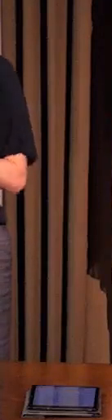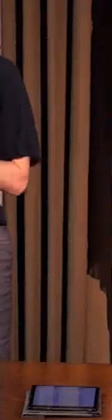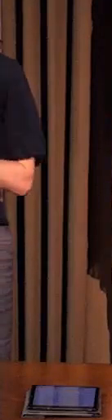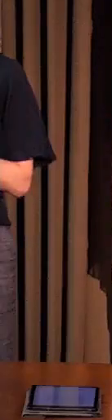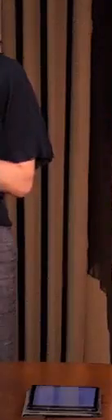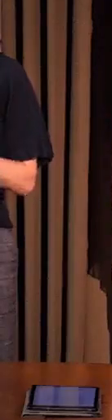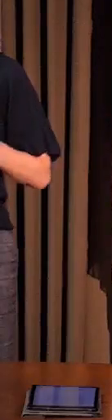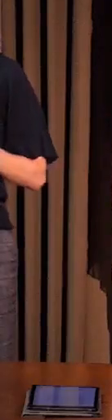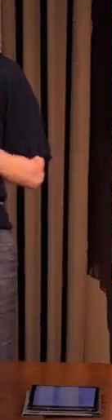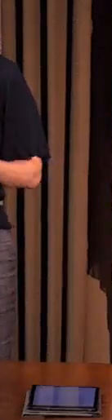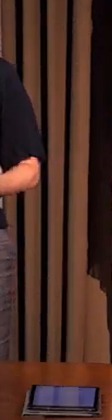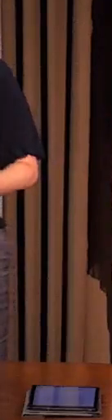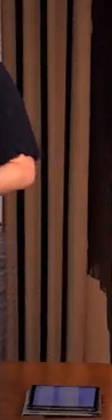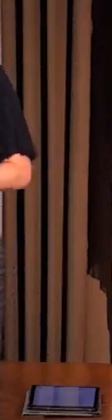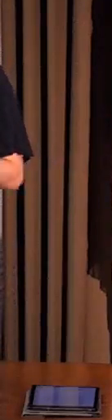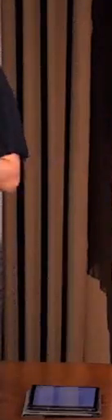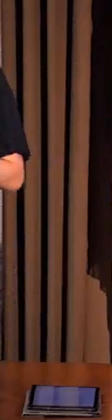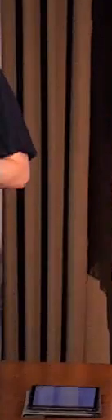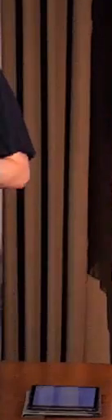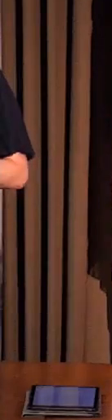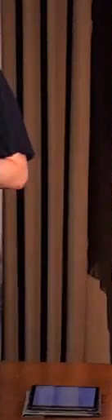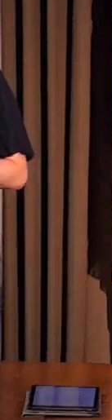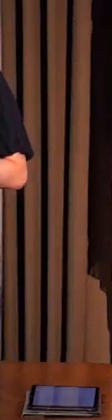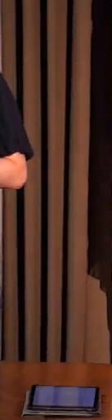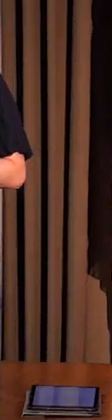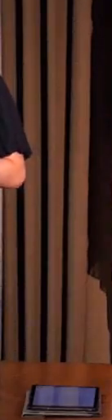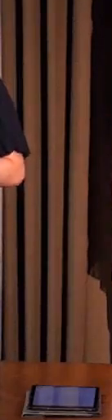So 563 in November,